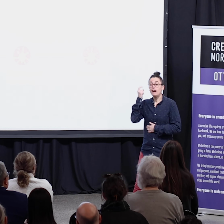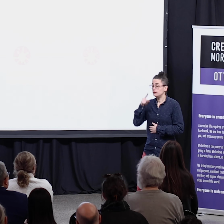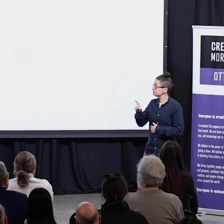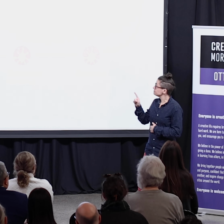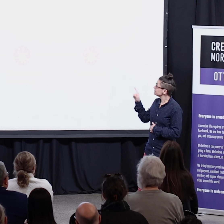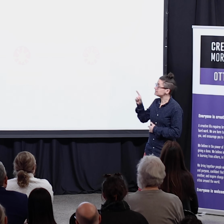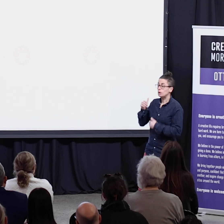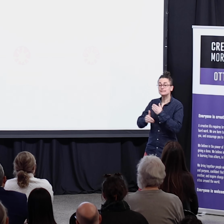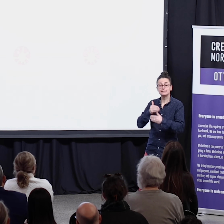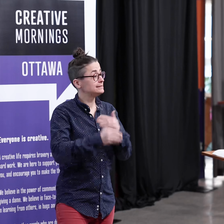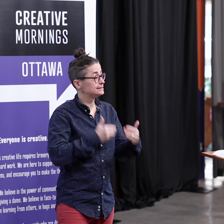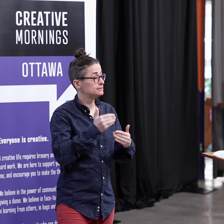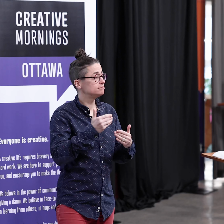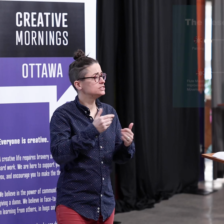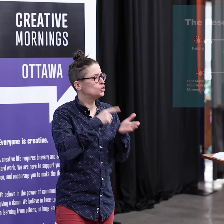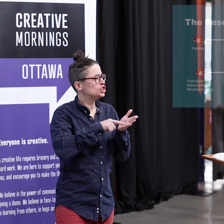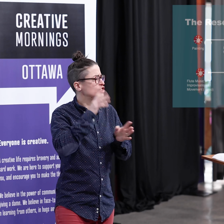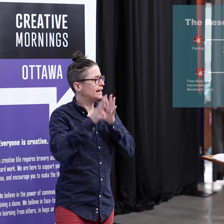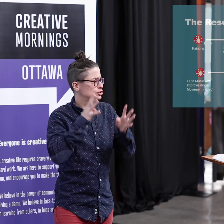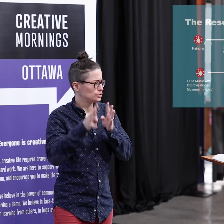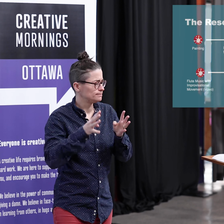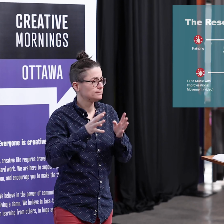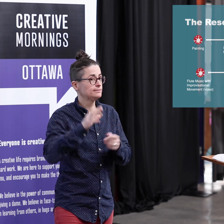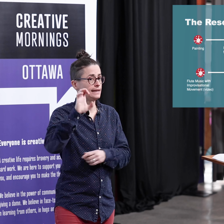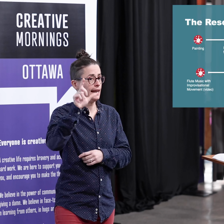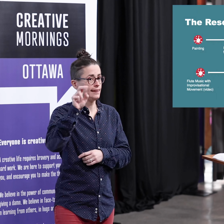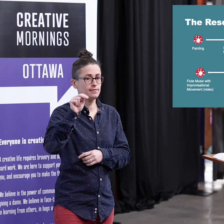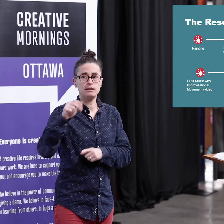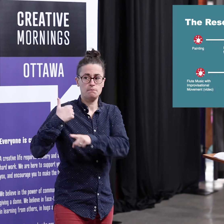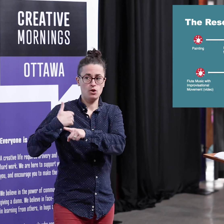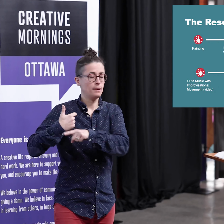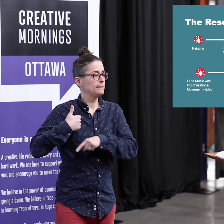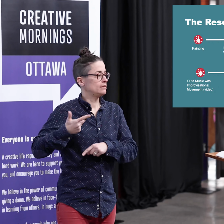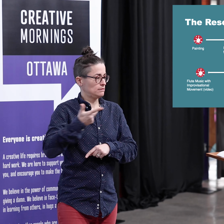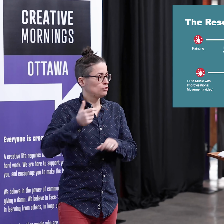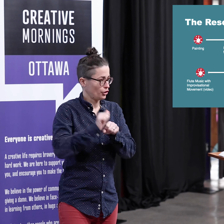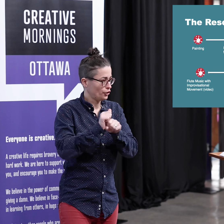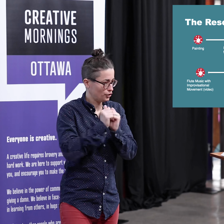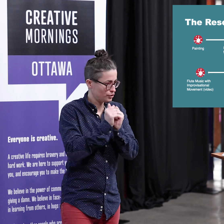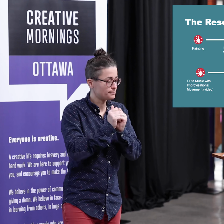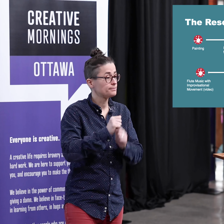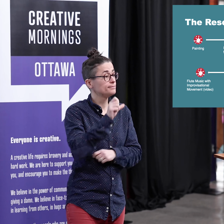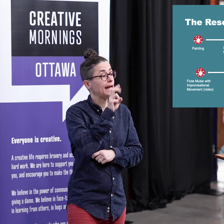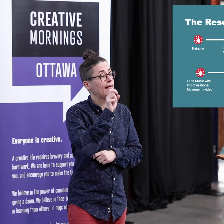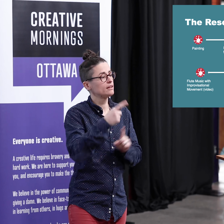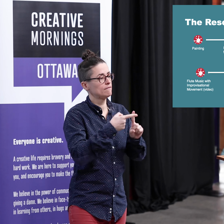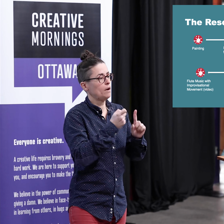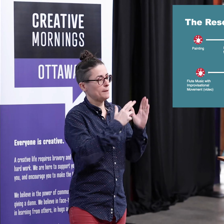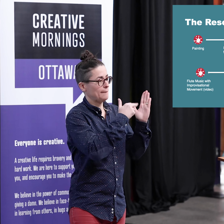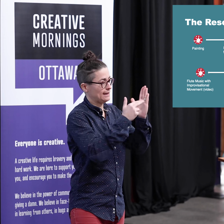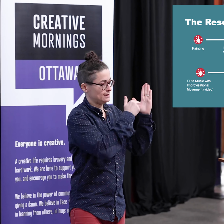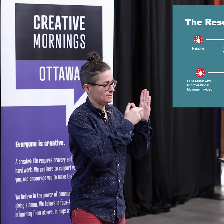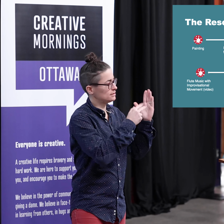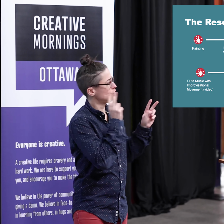No. So what we did, the process is that Ellen was working